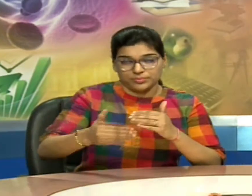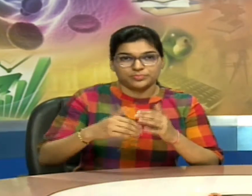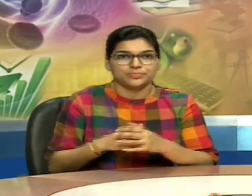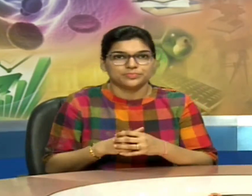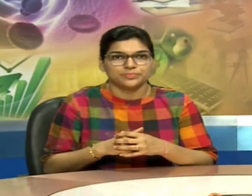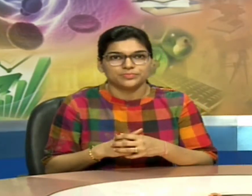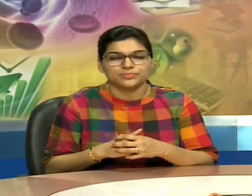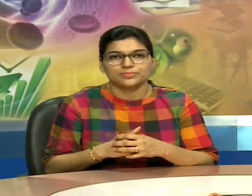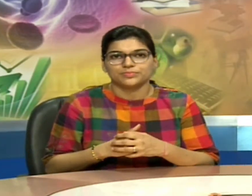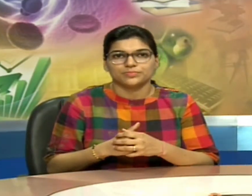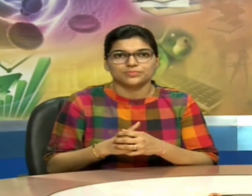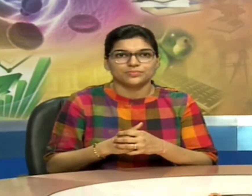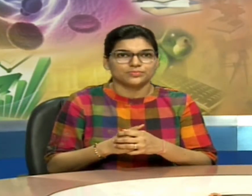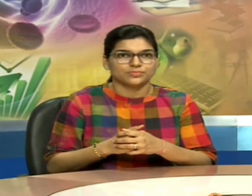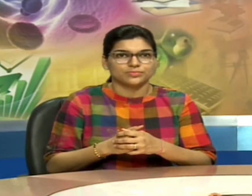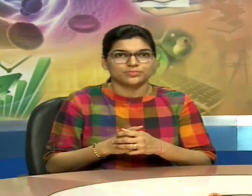Now next,